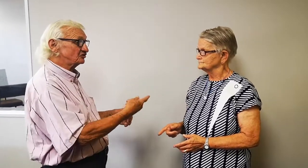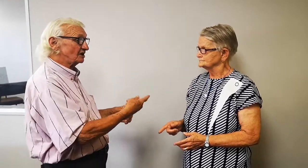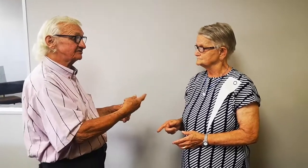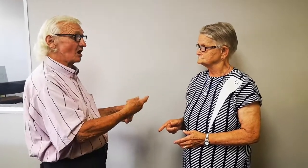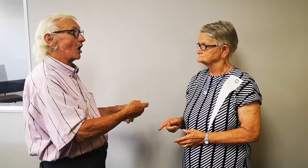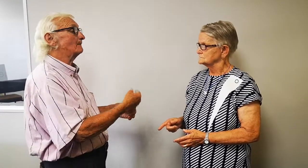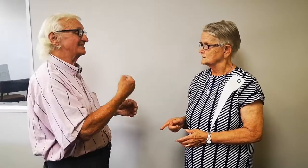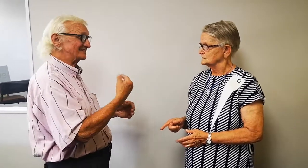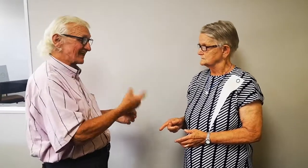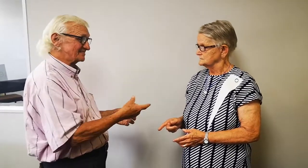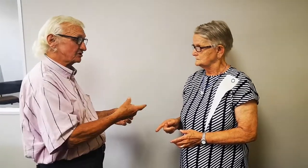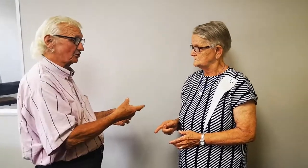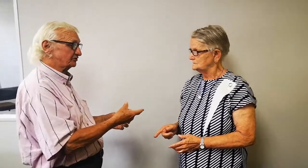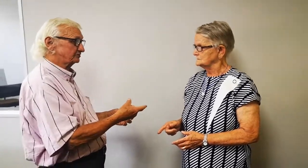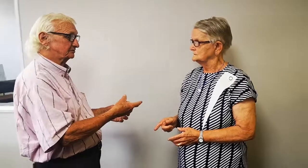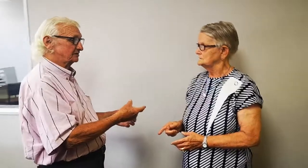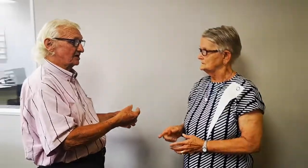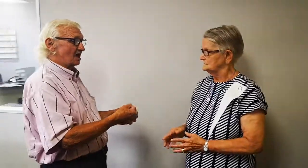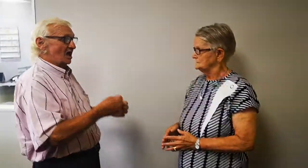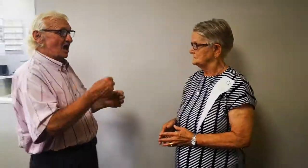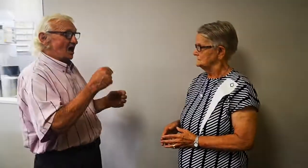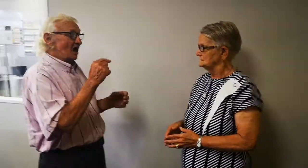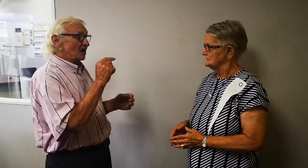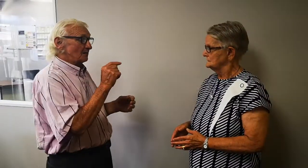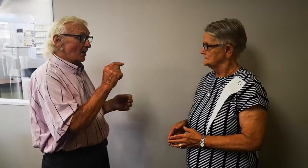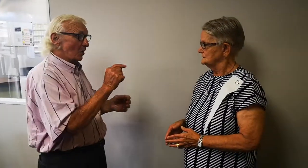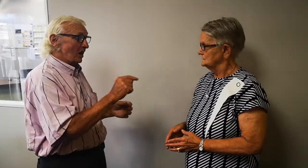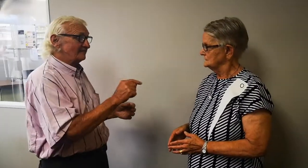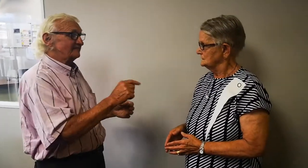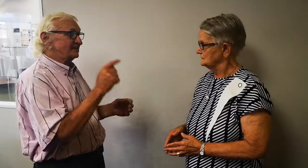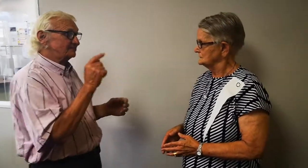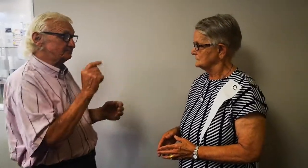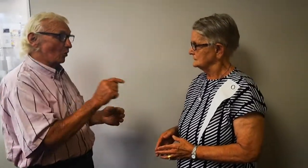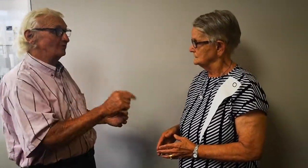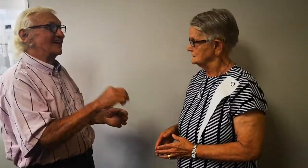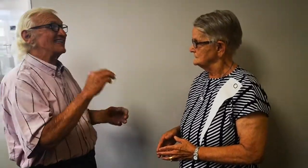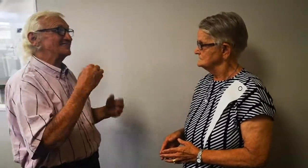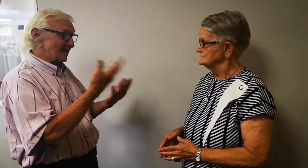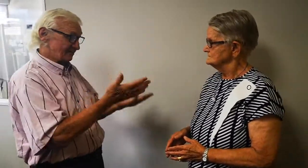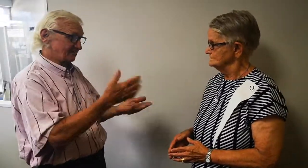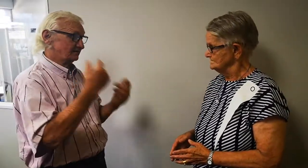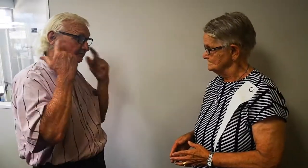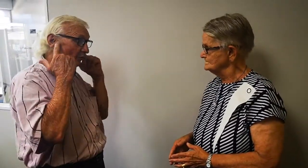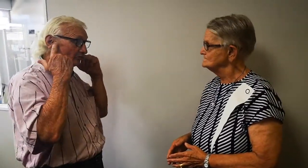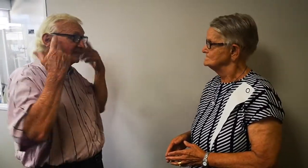surnames are Bezuidenhout. My wife is born deaf. Mm-hmm. Born